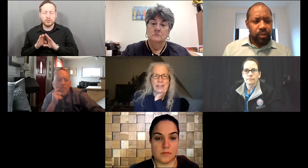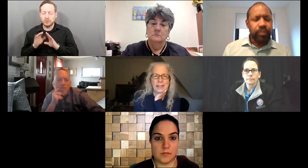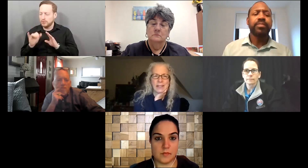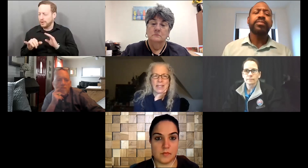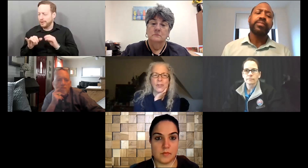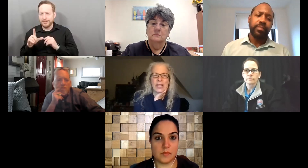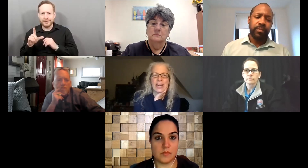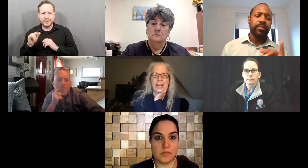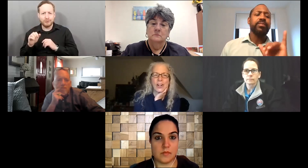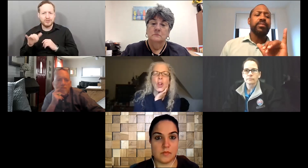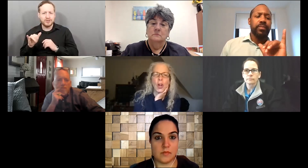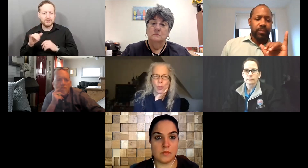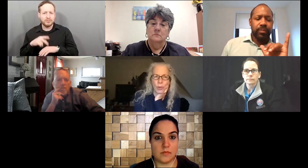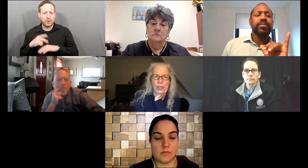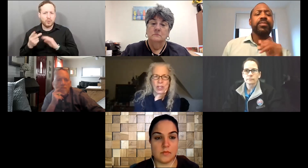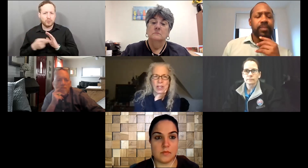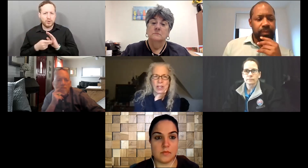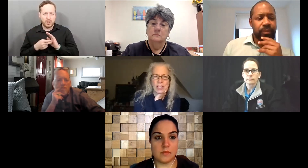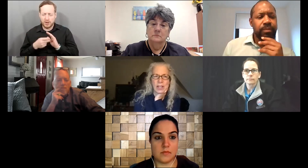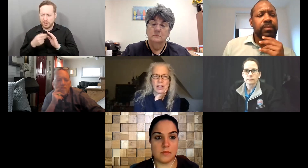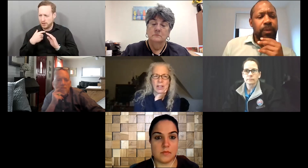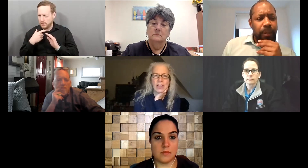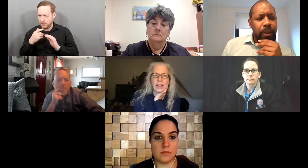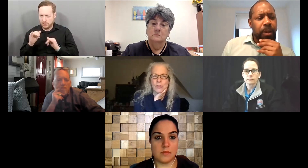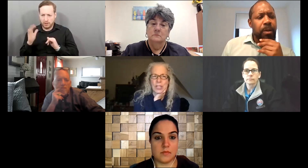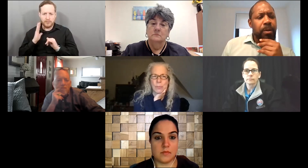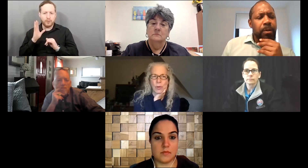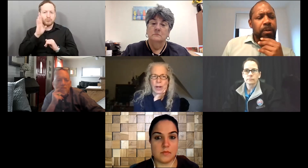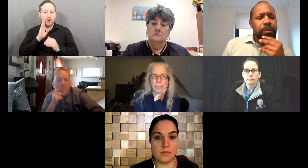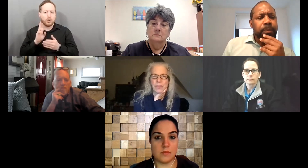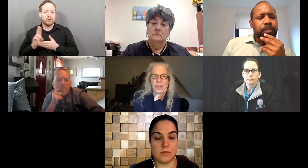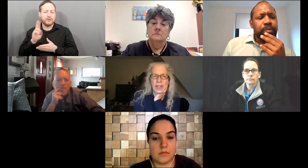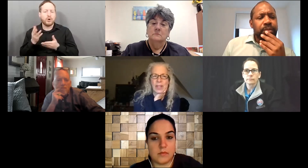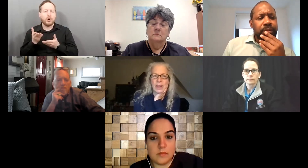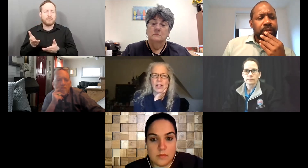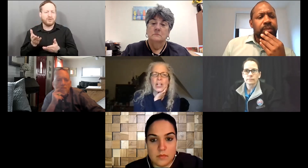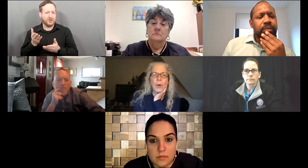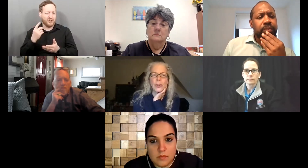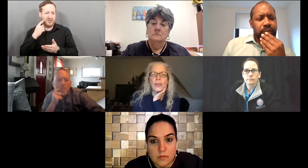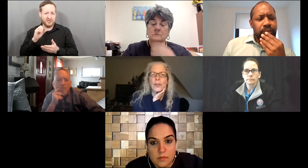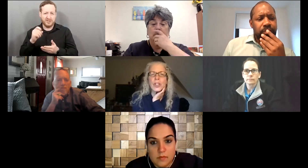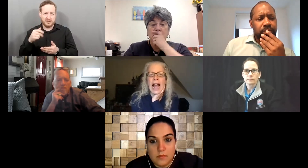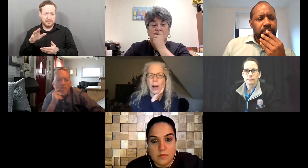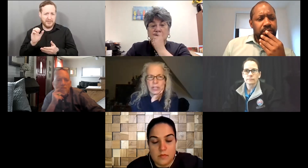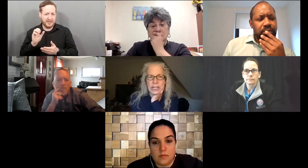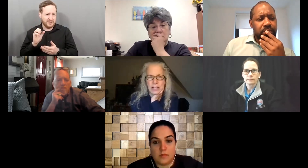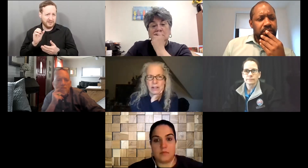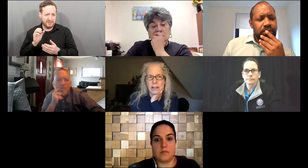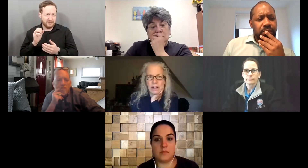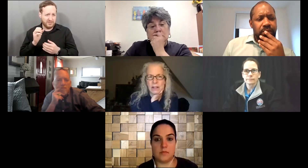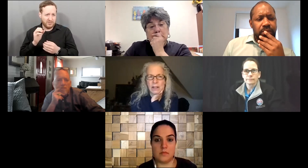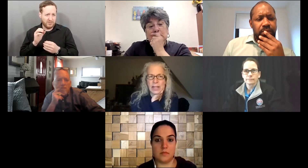and hearing that it had closed the literacy program because Brown University housed